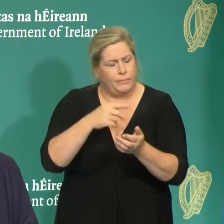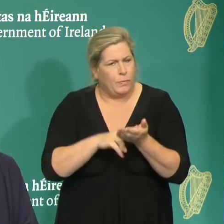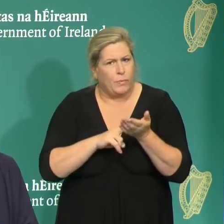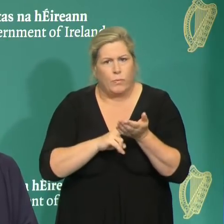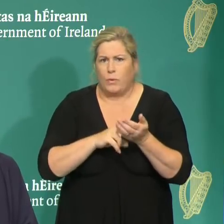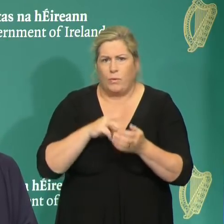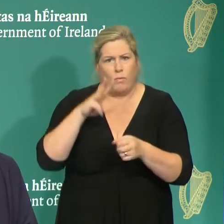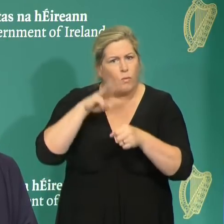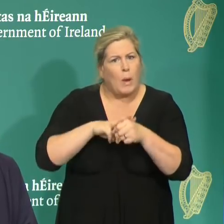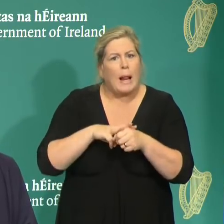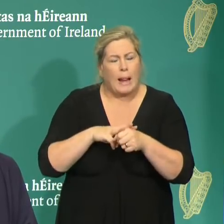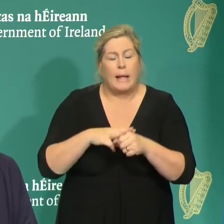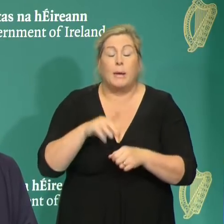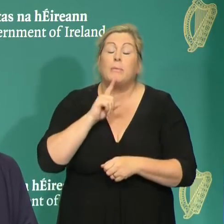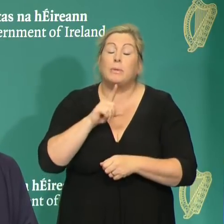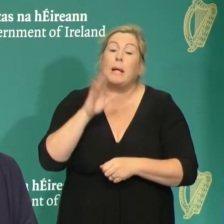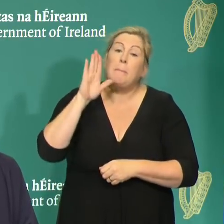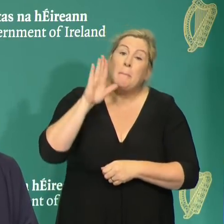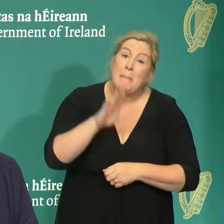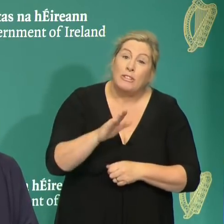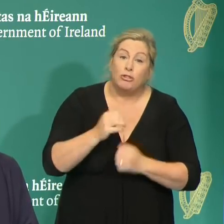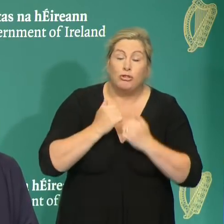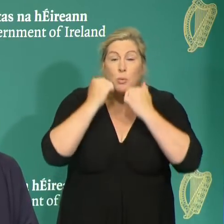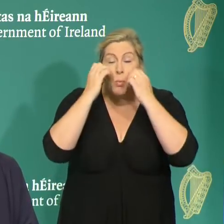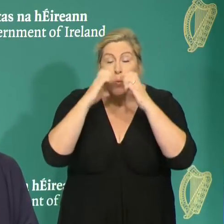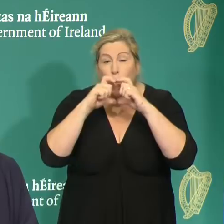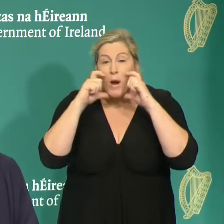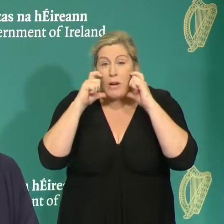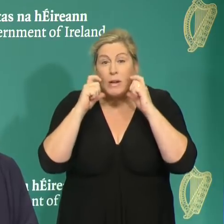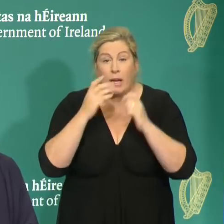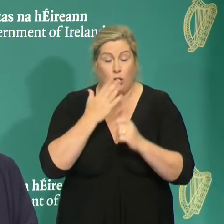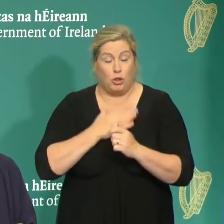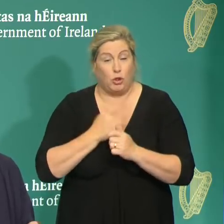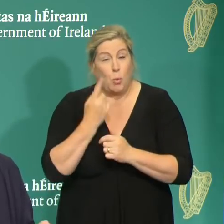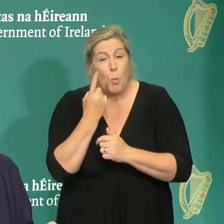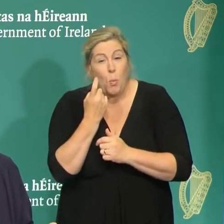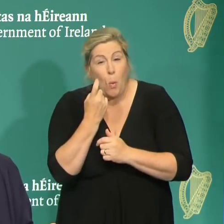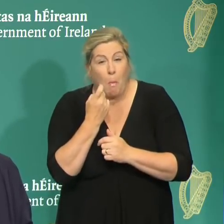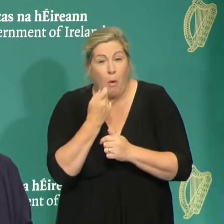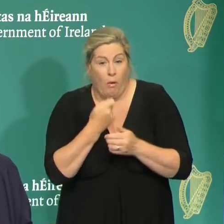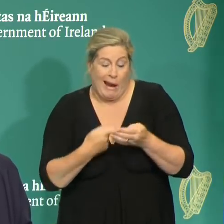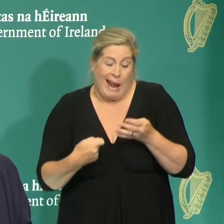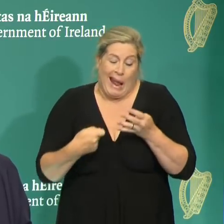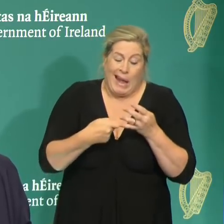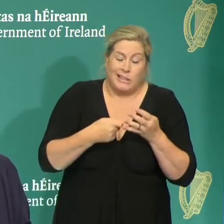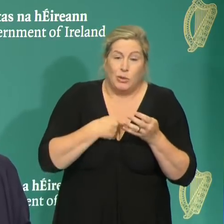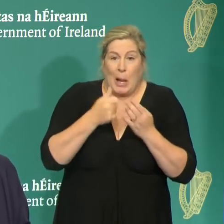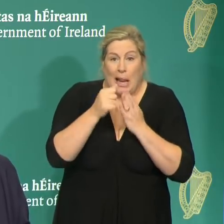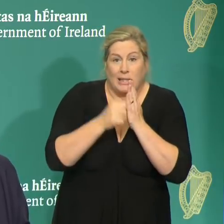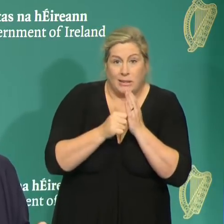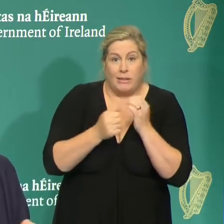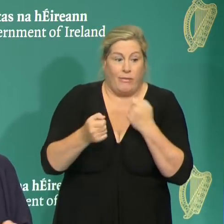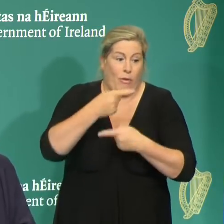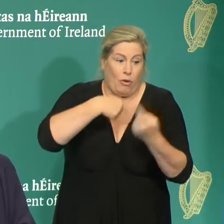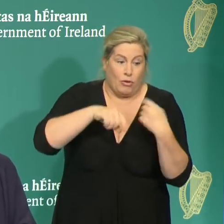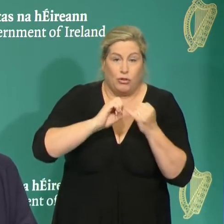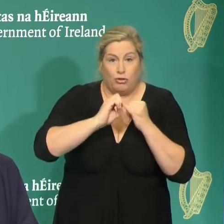And the mandatory wearing of face masks is just one more element in our fight against the spread of the disease.